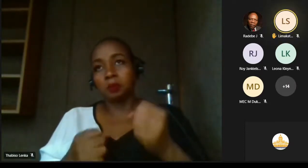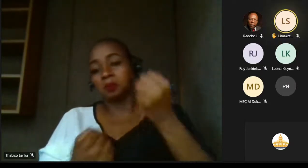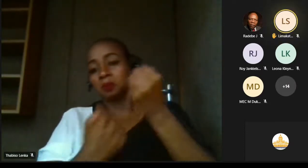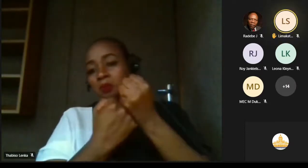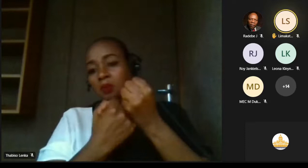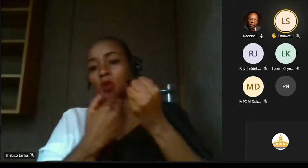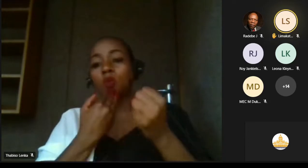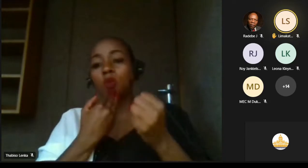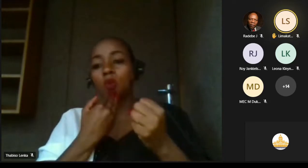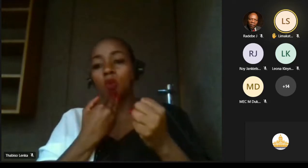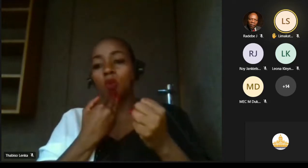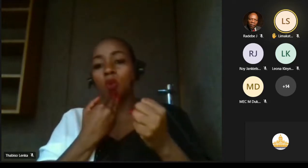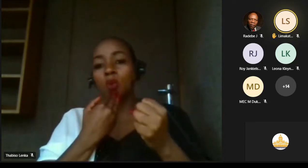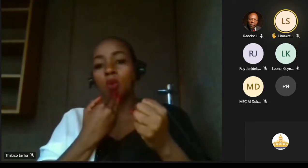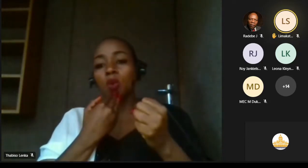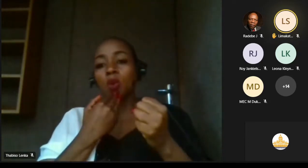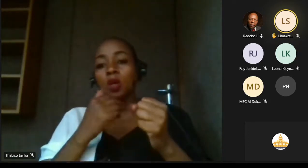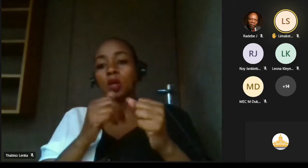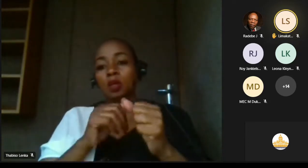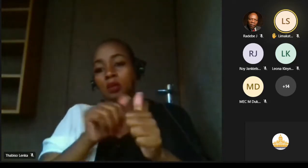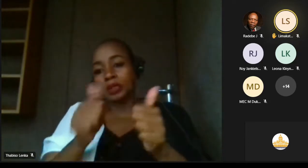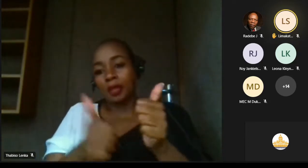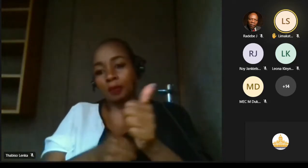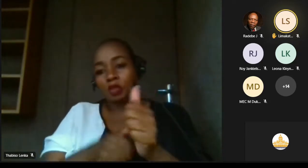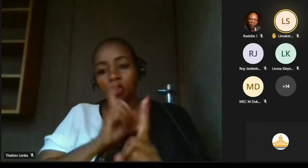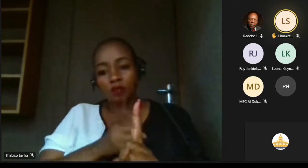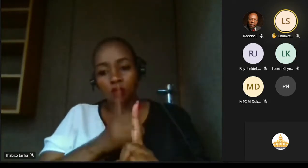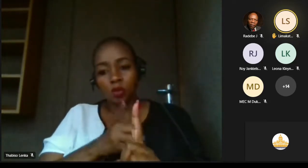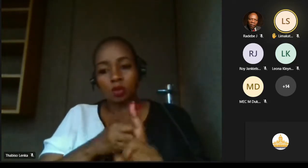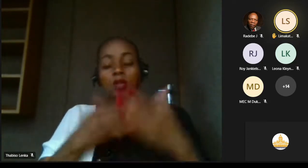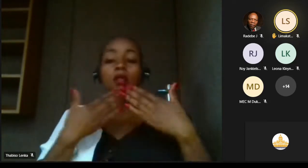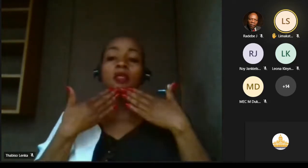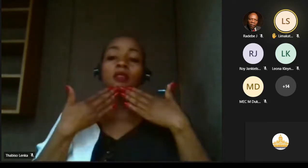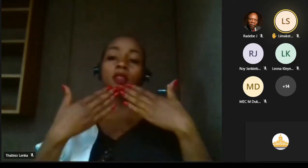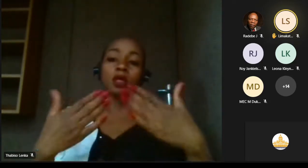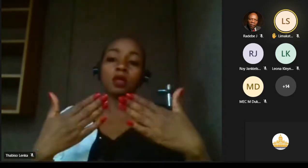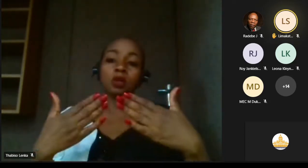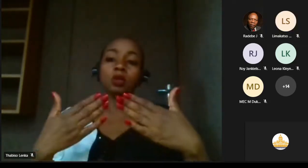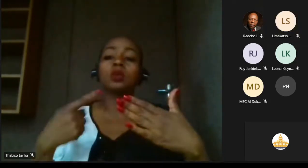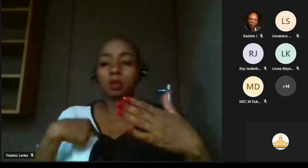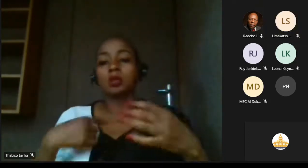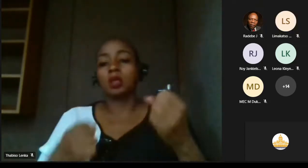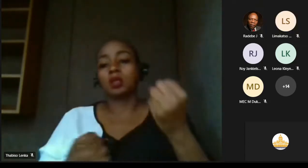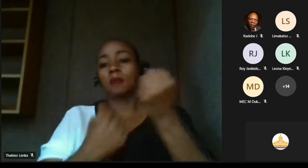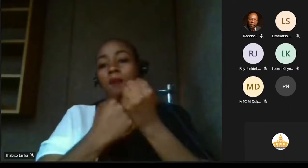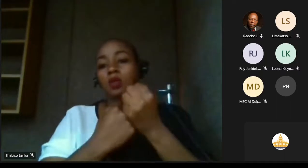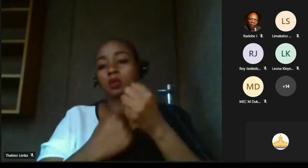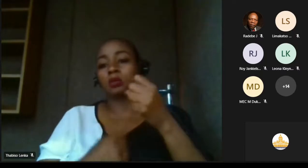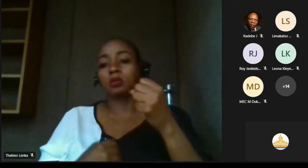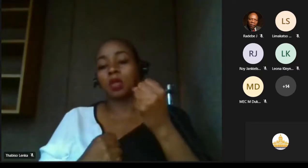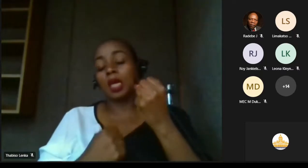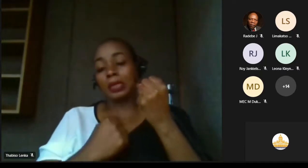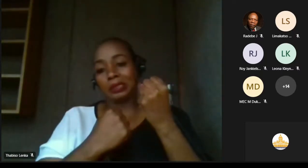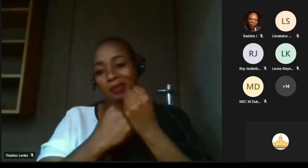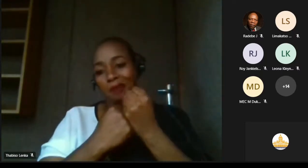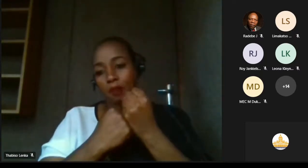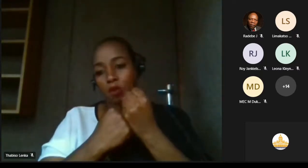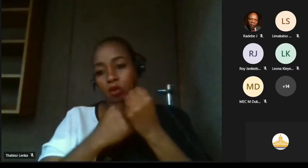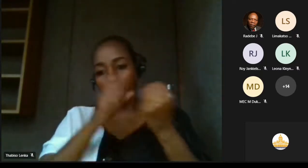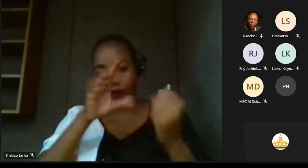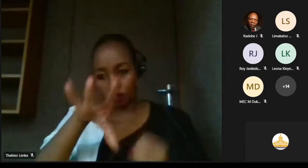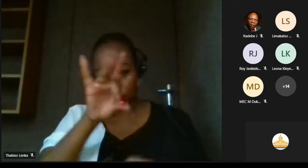name? Honorable Deputy Chief Whip. Thank you, Honorable Speaker. I second the Honorable Chief Whip about the nomination